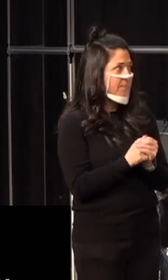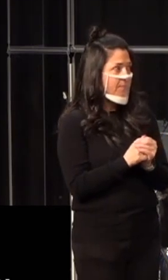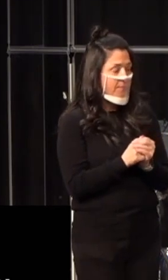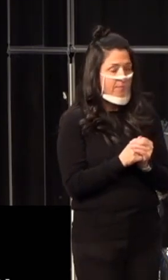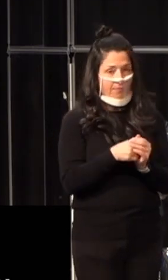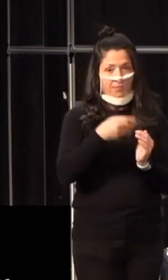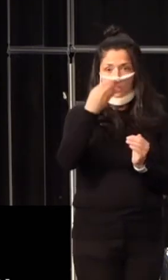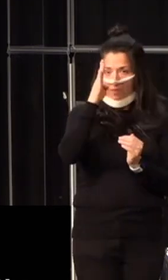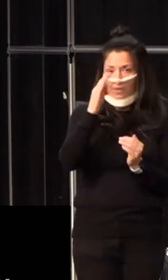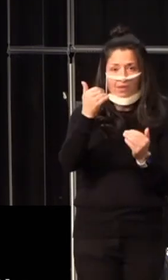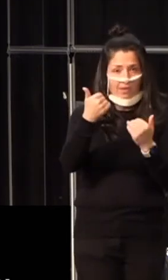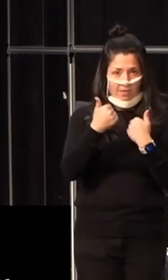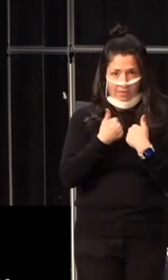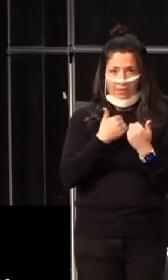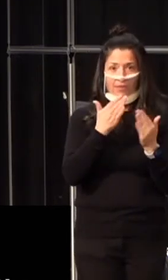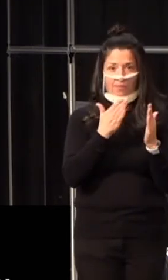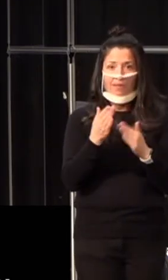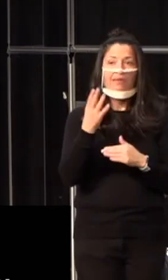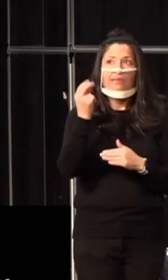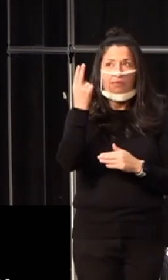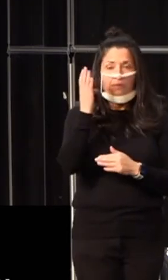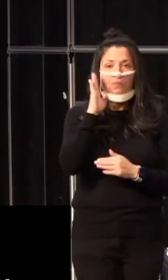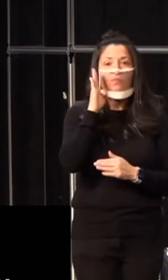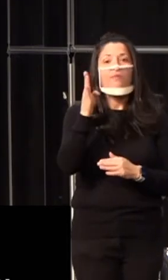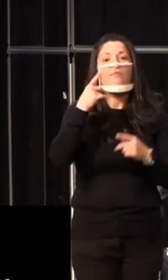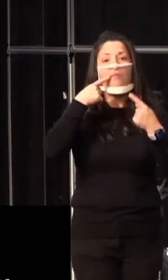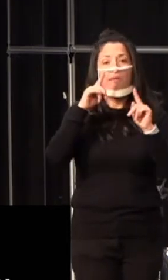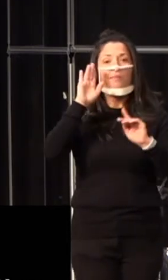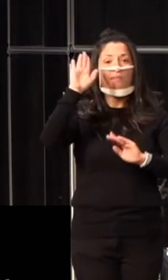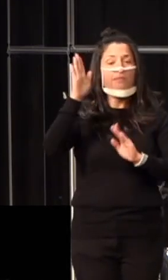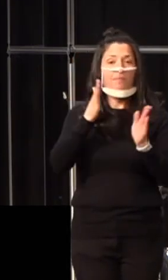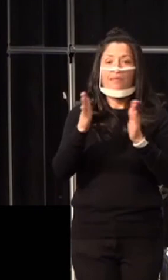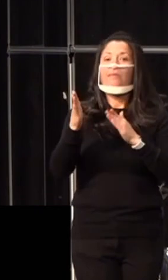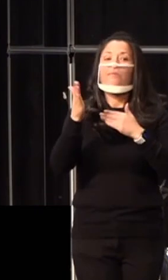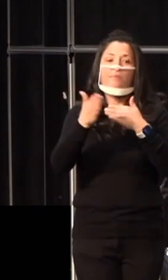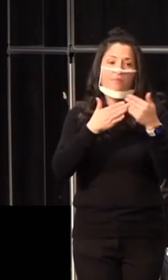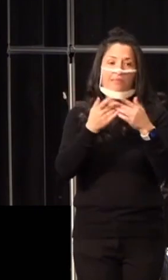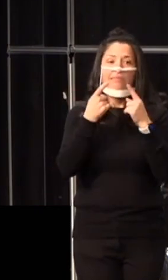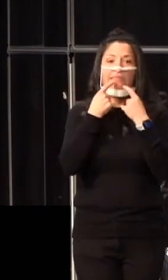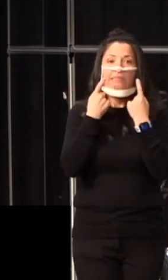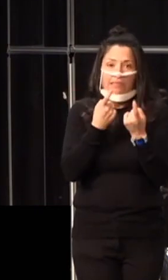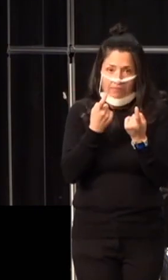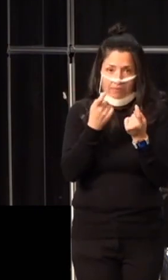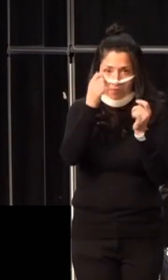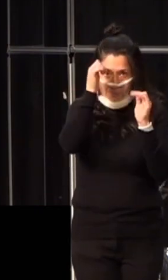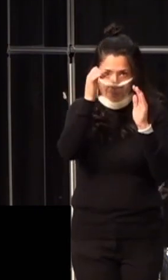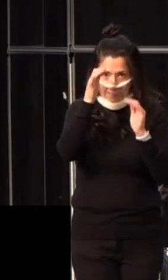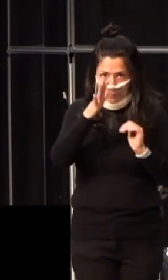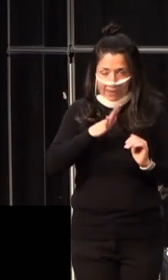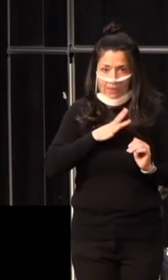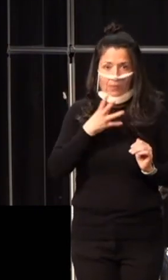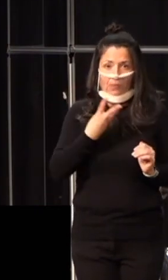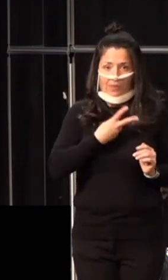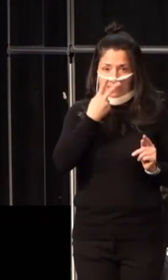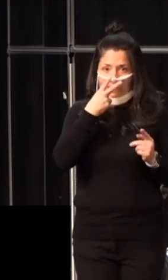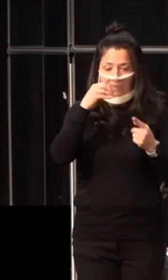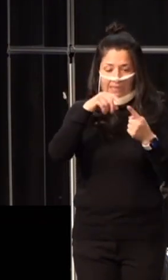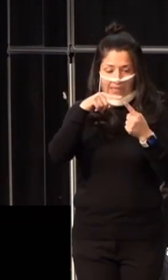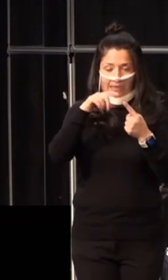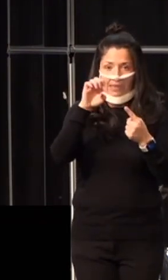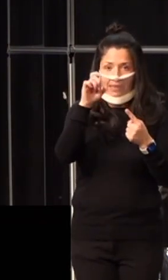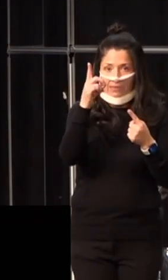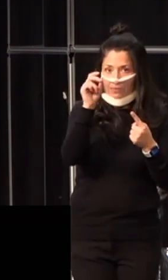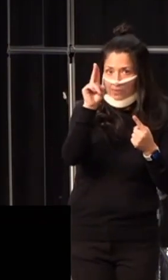God has a plan, and he'll accomplish his plan in spite of sinful man. We see that throughout Exodus. We see that throughout the